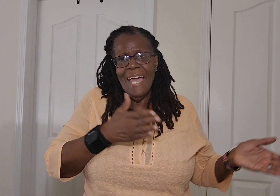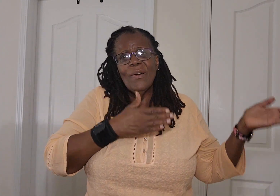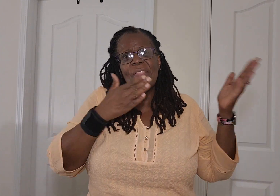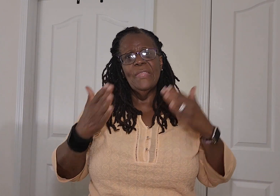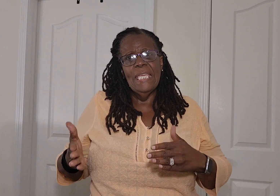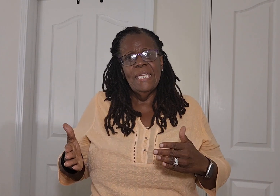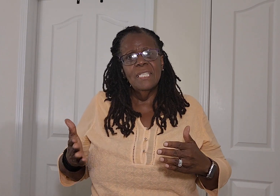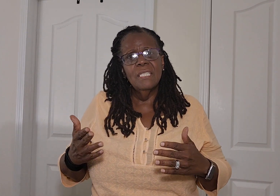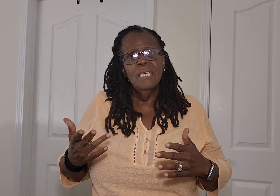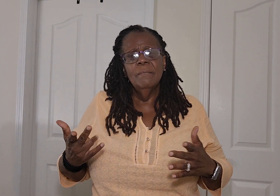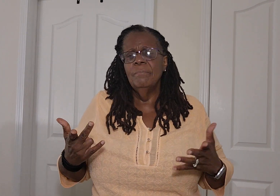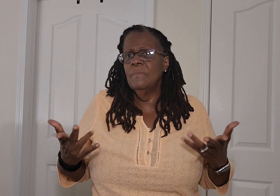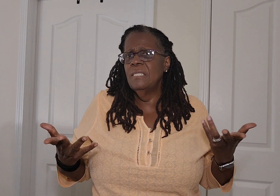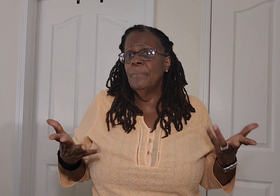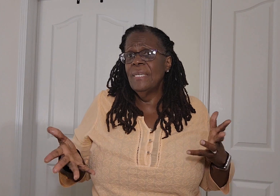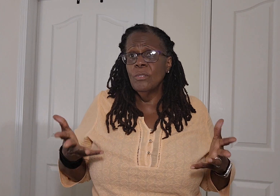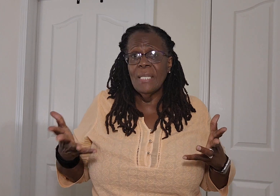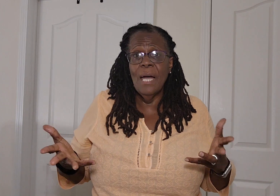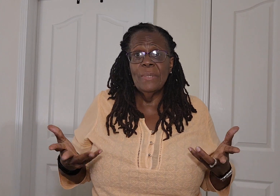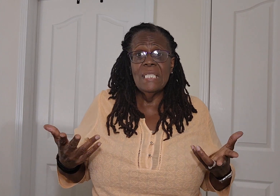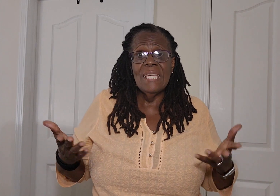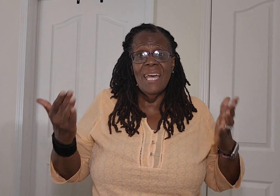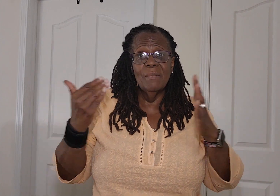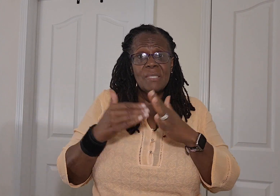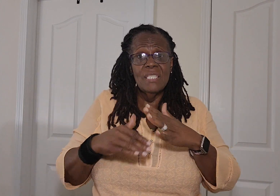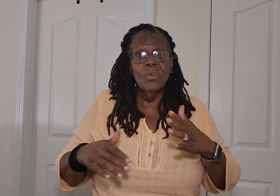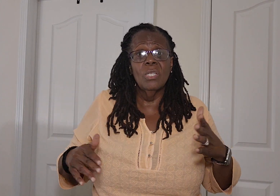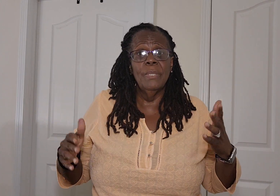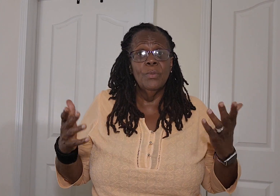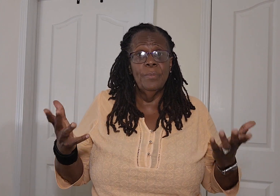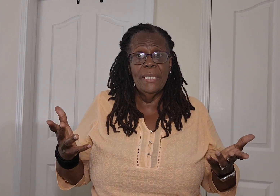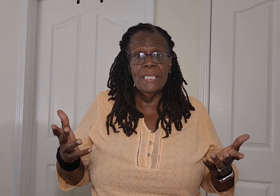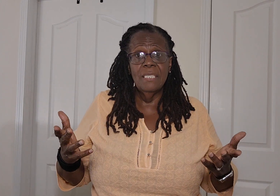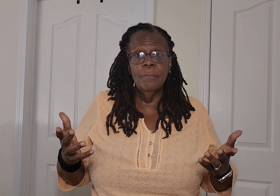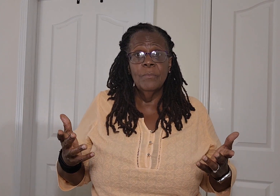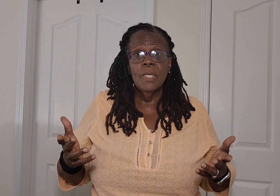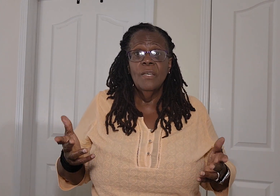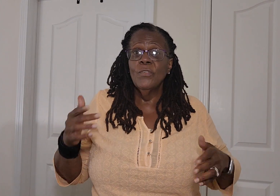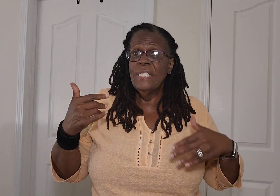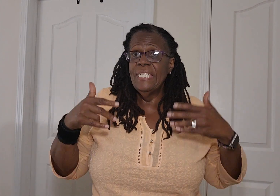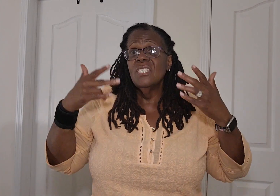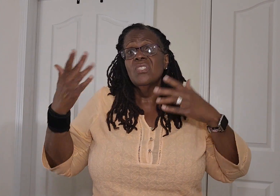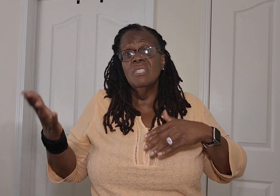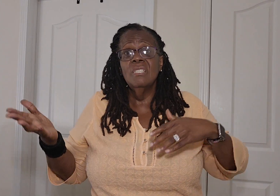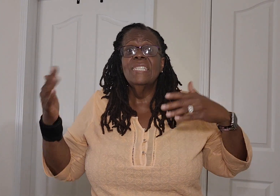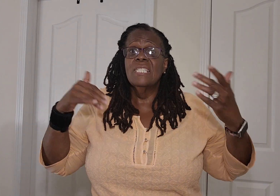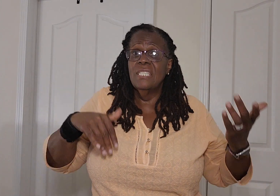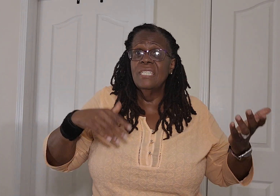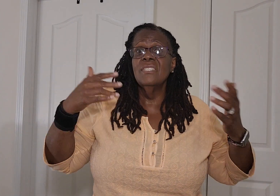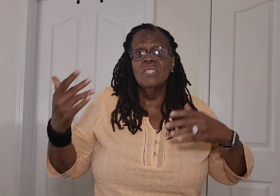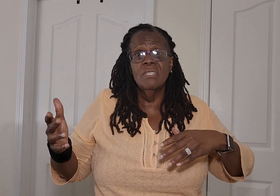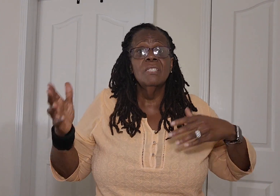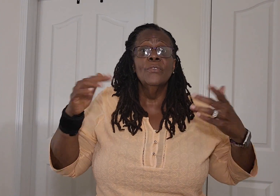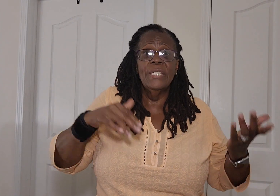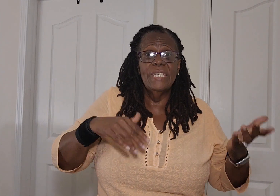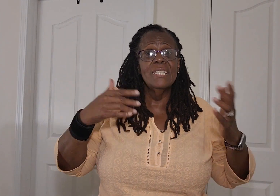Now, at the end, depending on how many times it's going to be repeated, for he is good, yes, he is good, for he is